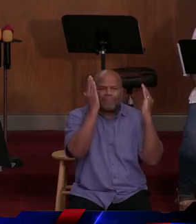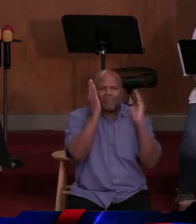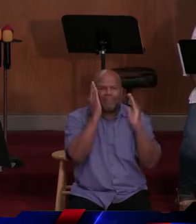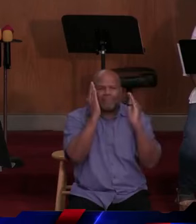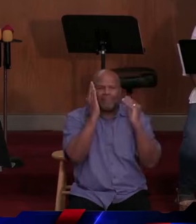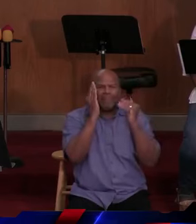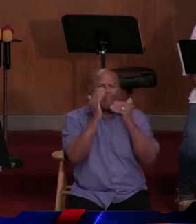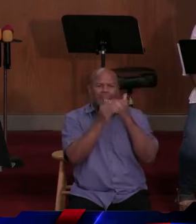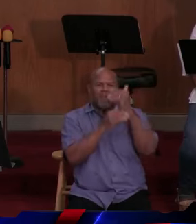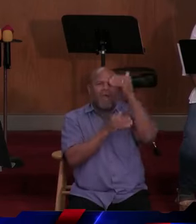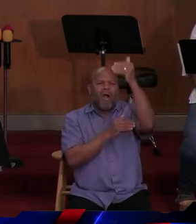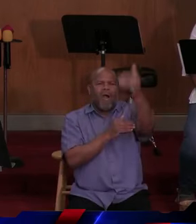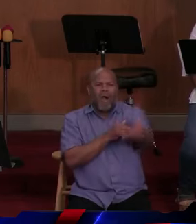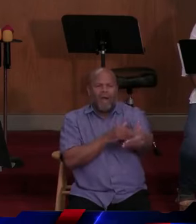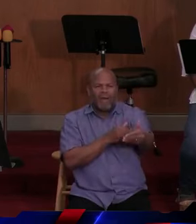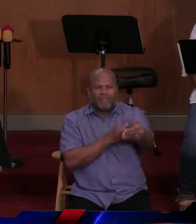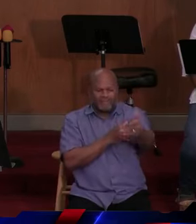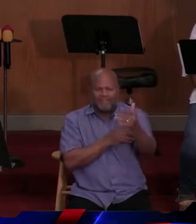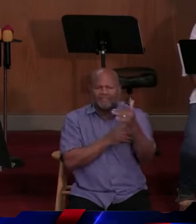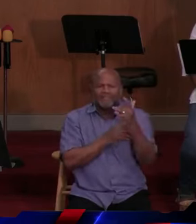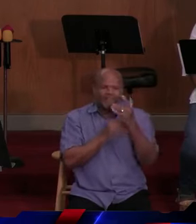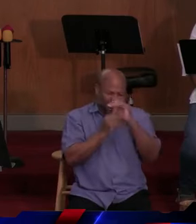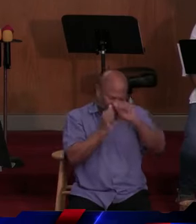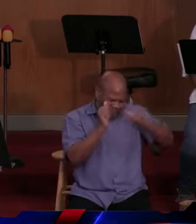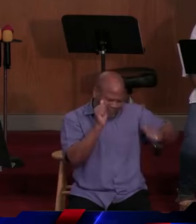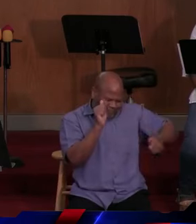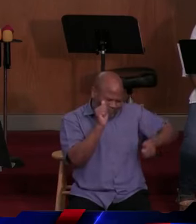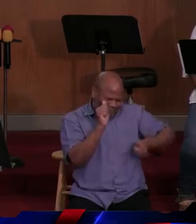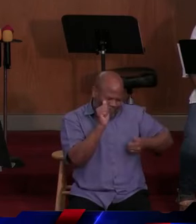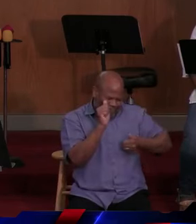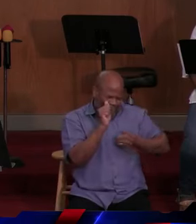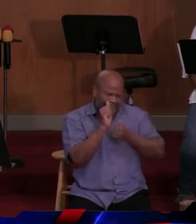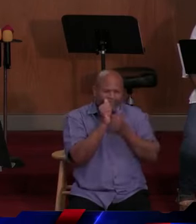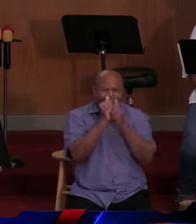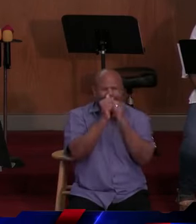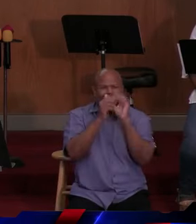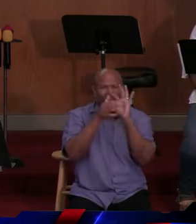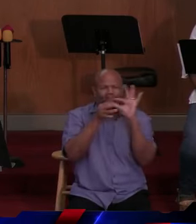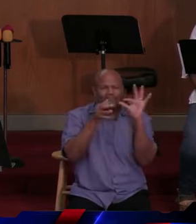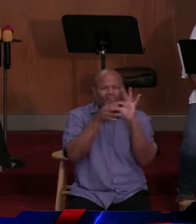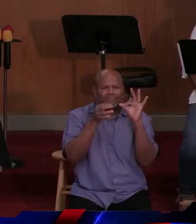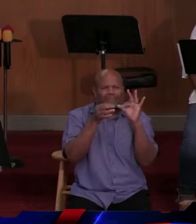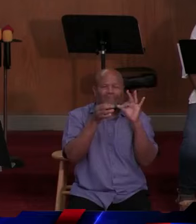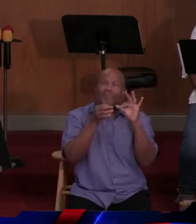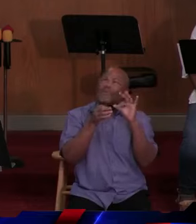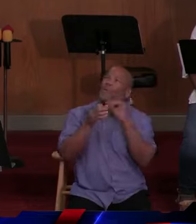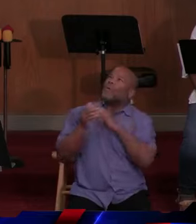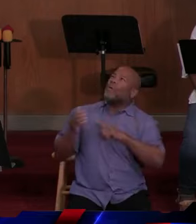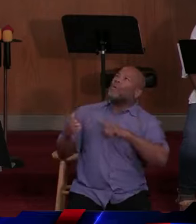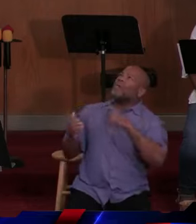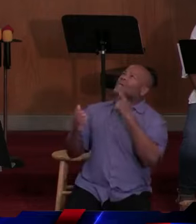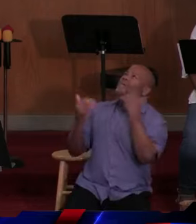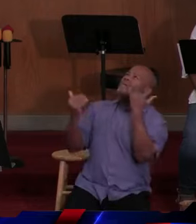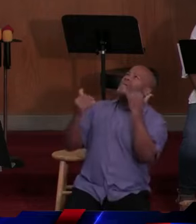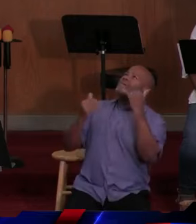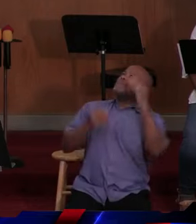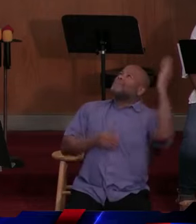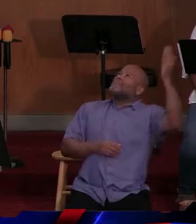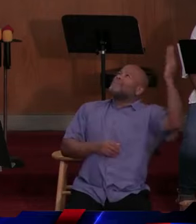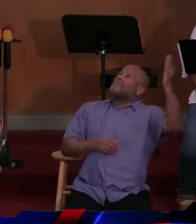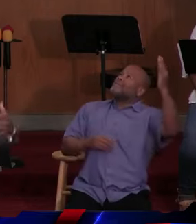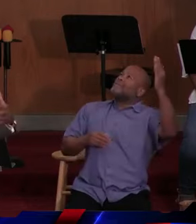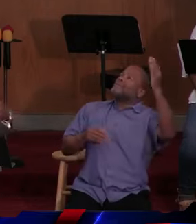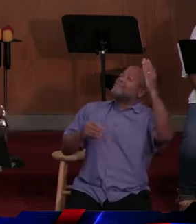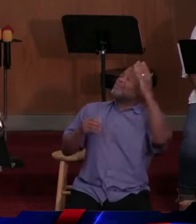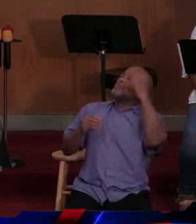of Jesus, we thank you for this sacred hour. We're grateful that even in the inconvenience of